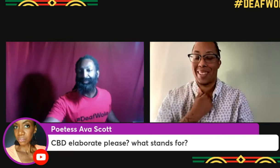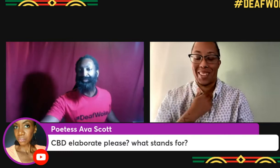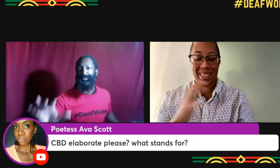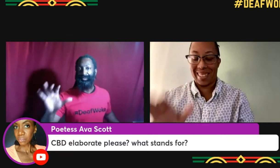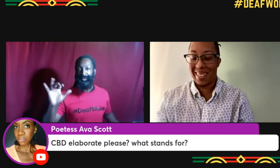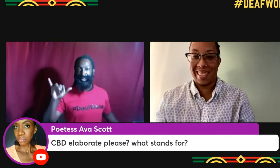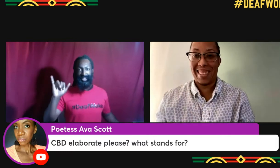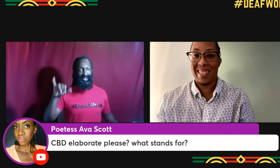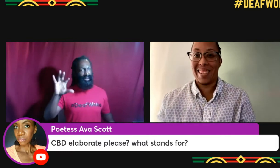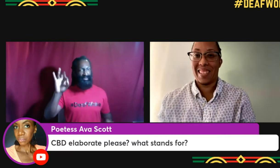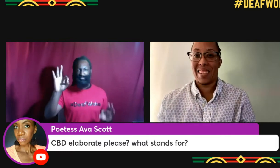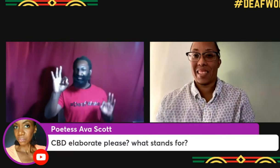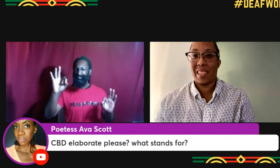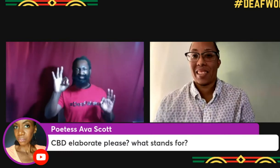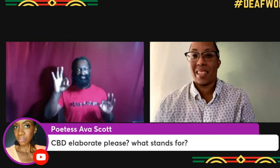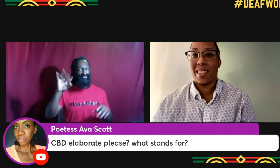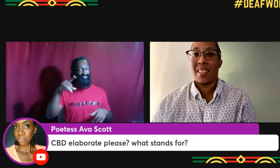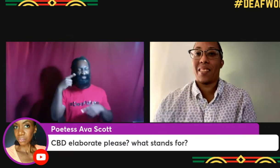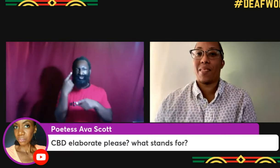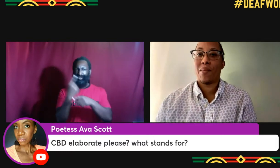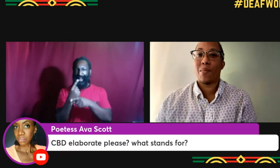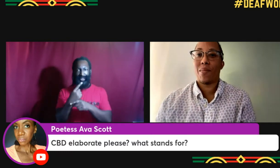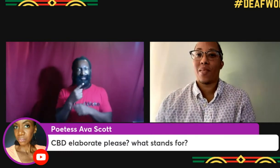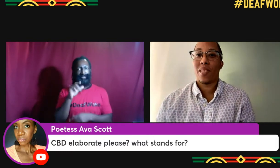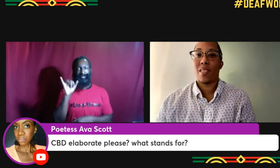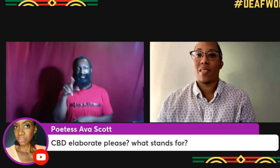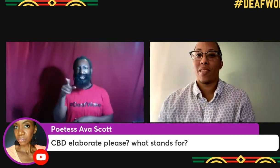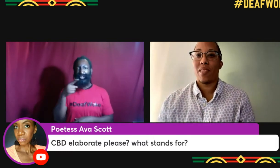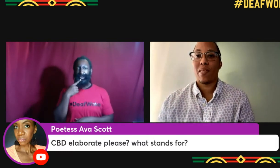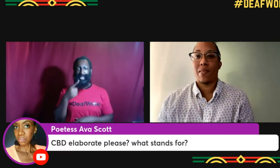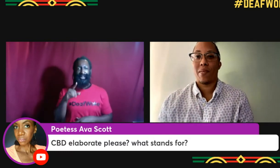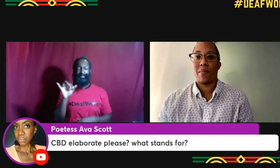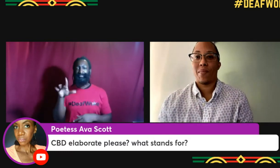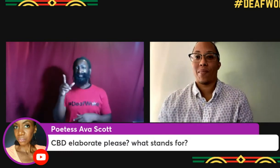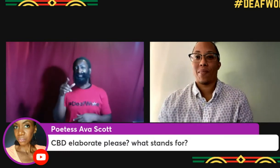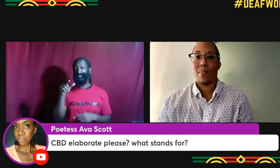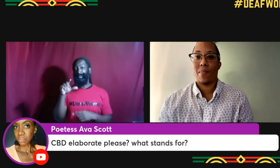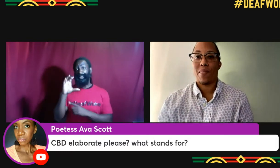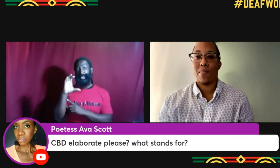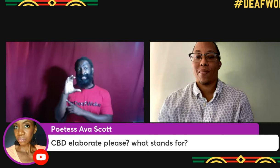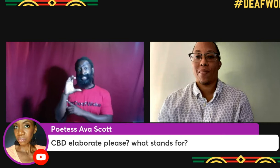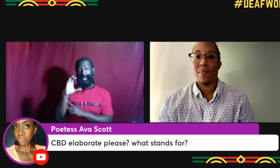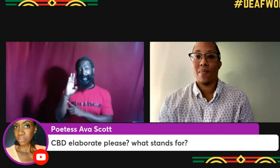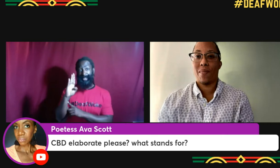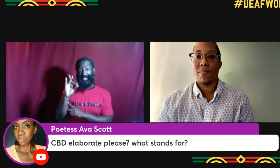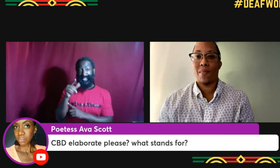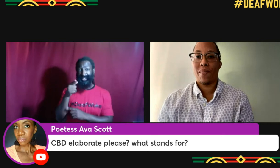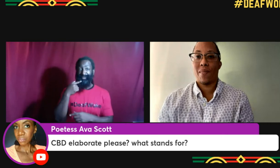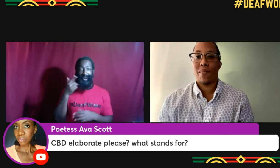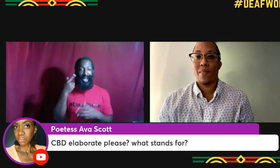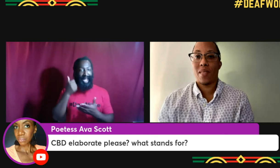It's a drug. Yeah, sorry. I'm at a loss. Oh, that's right. That's okay.